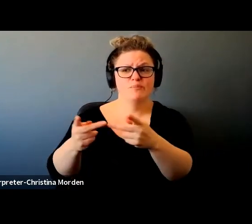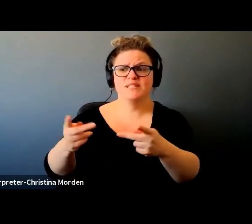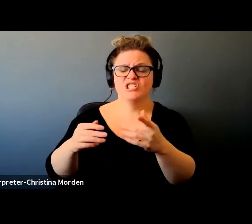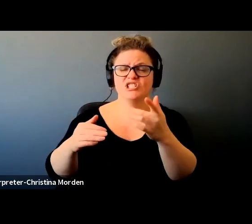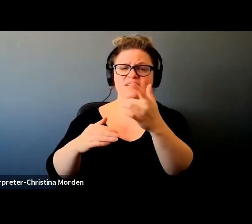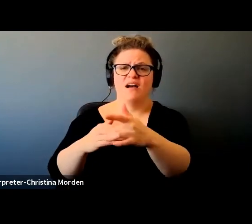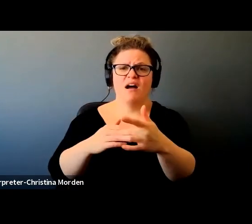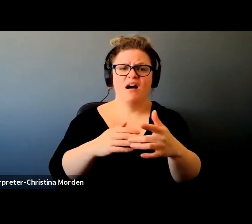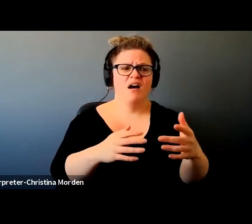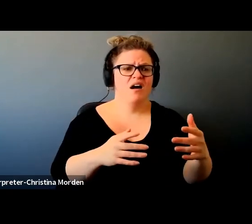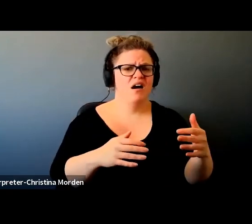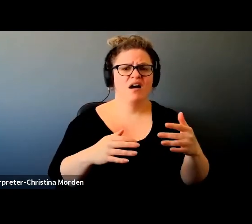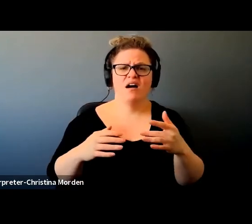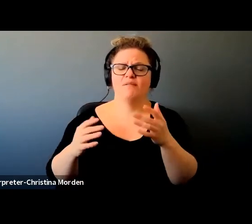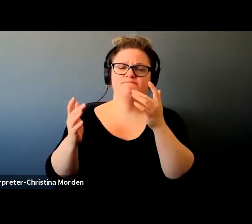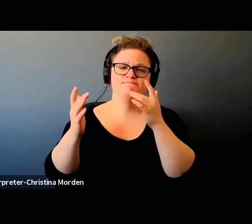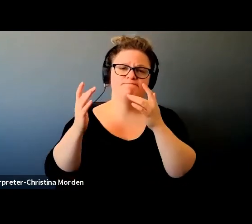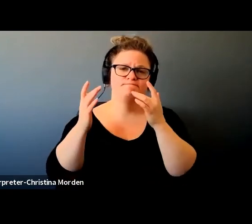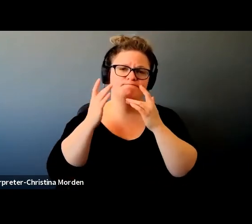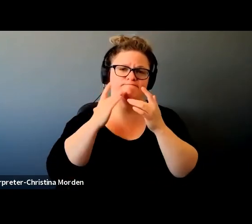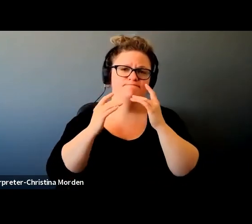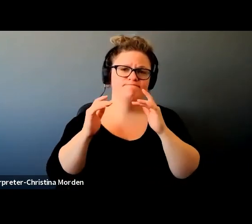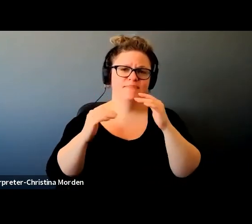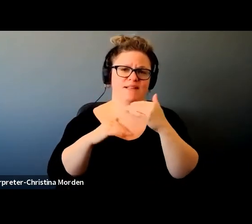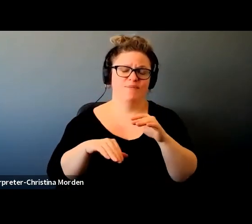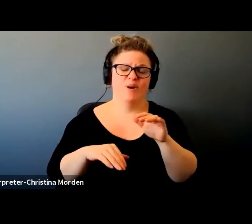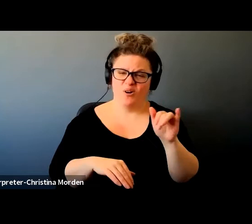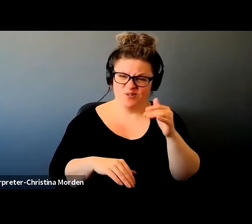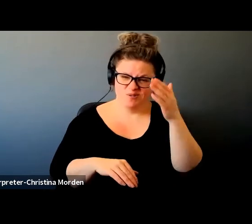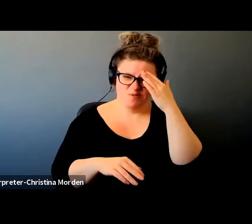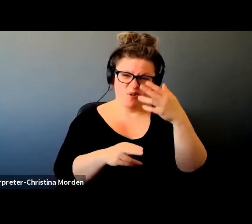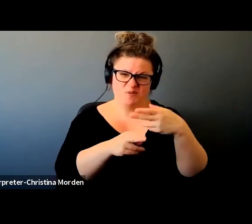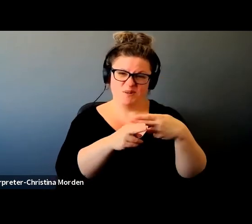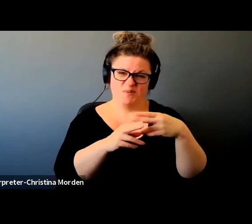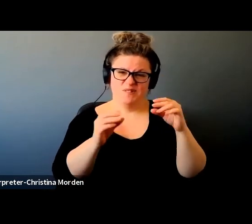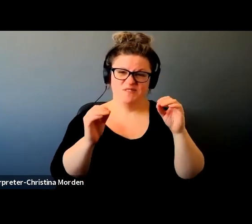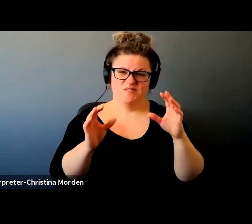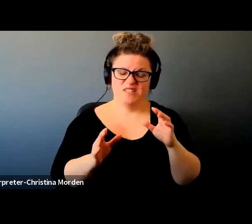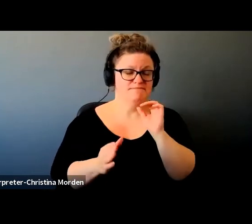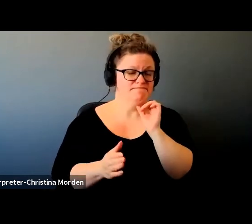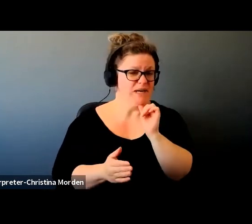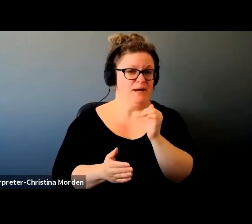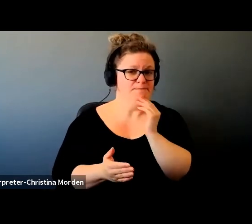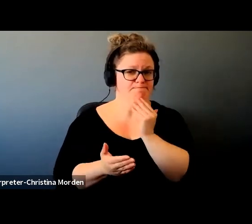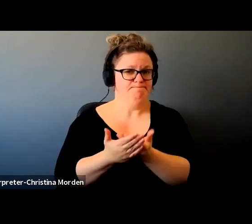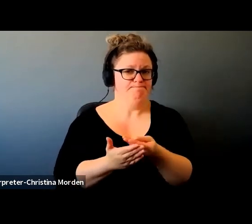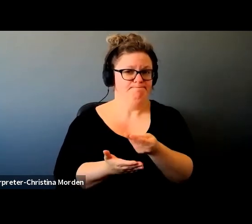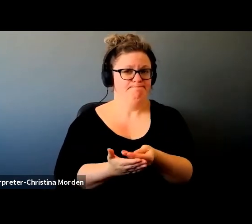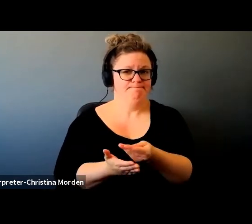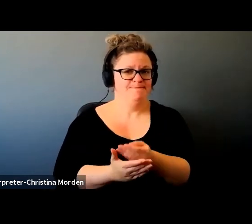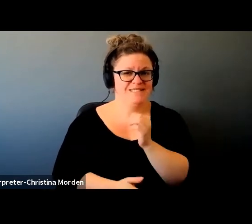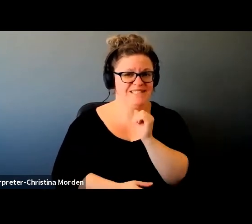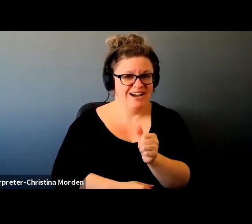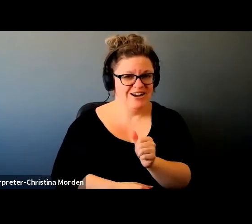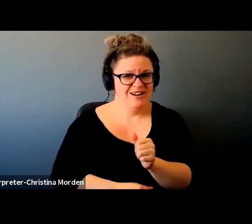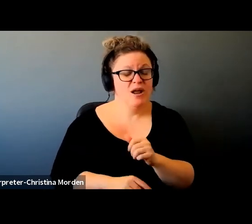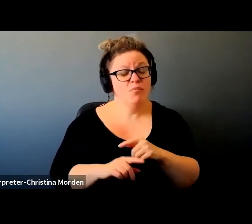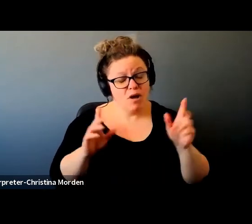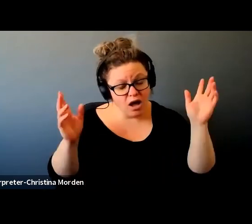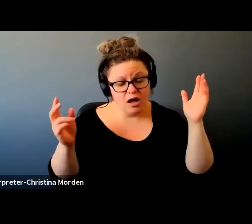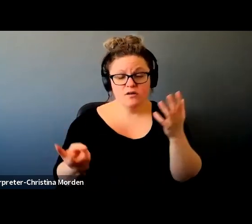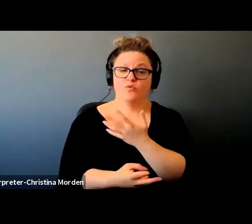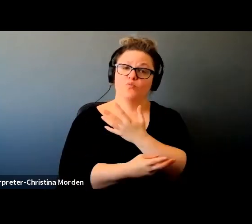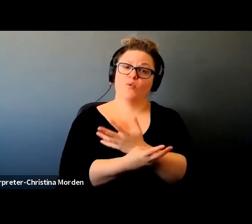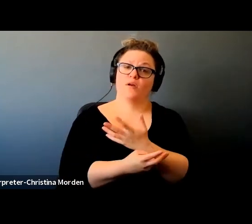and sessional instructors do not get paid a lot. But going through the process of graduate school can